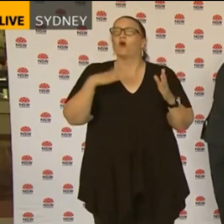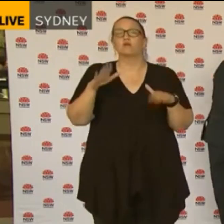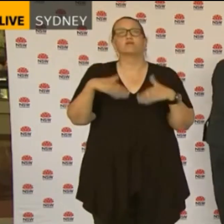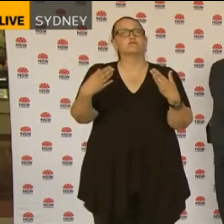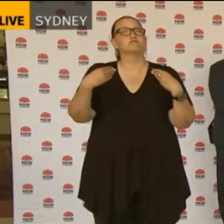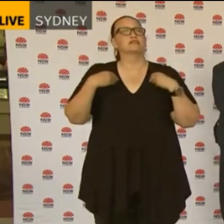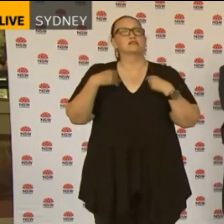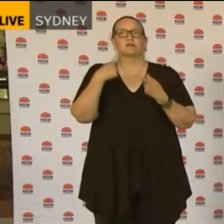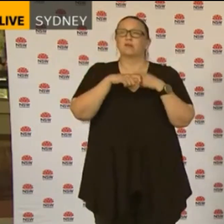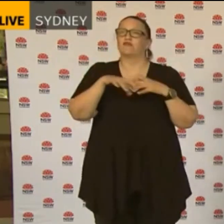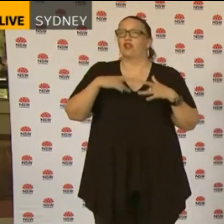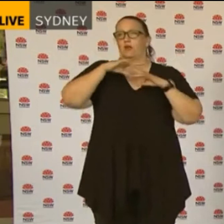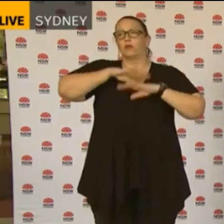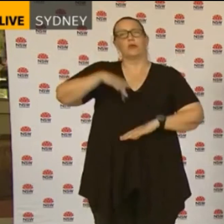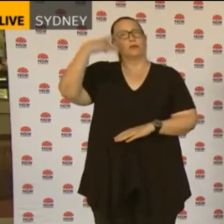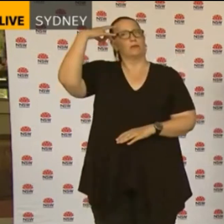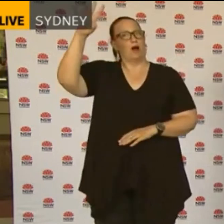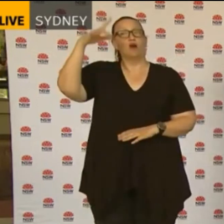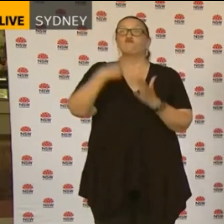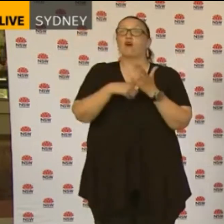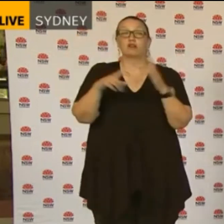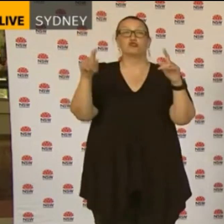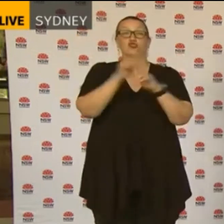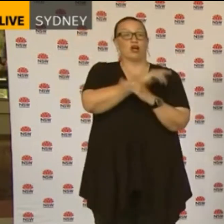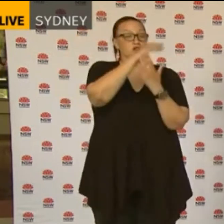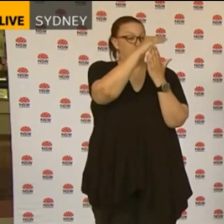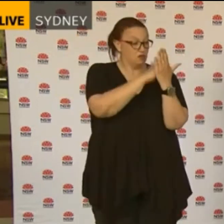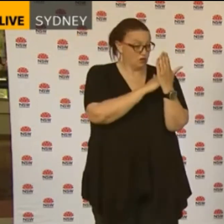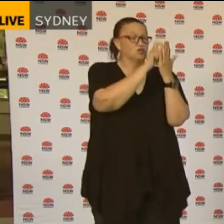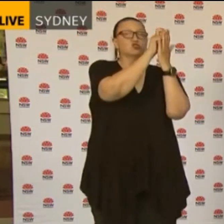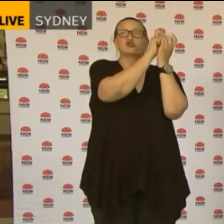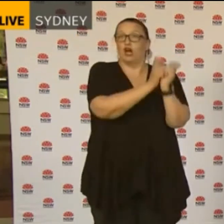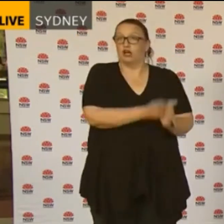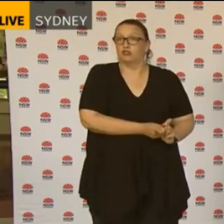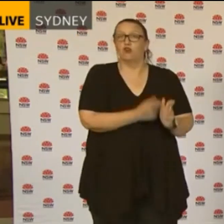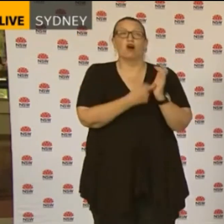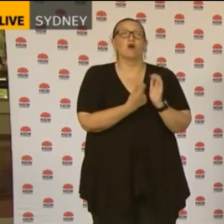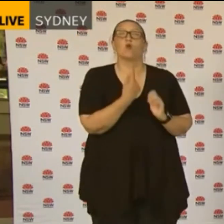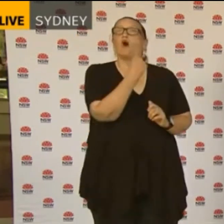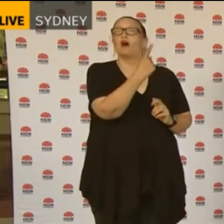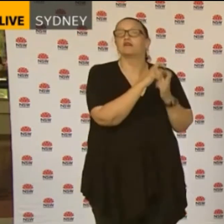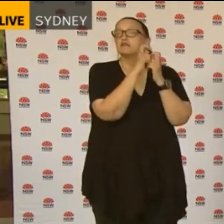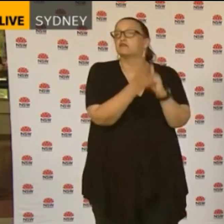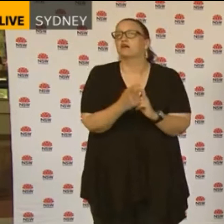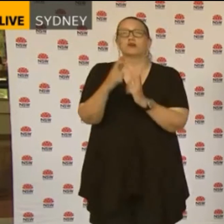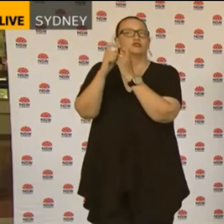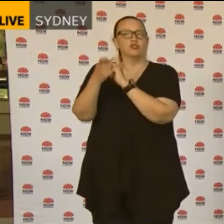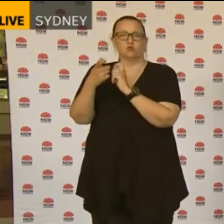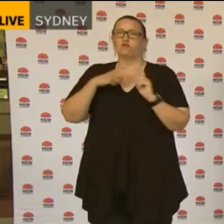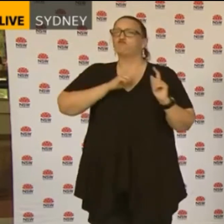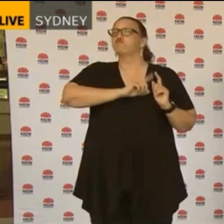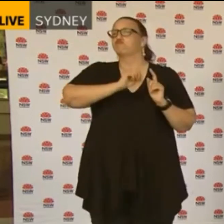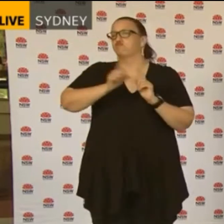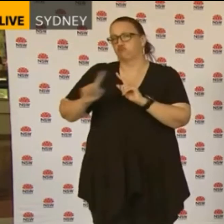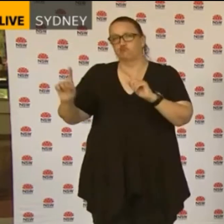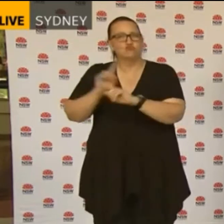rather have a holistic step change in restrictions rather than doing little bits and pieces here and there. So we are looking at a whole range of things, but that will